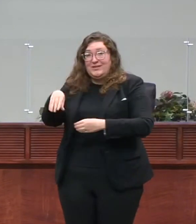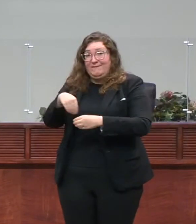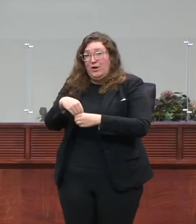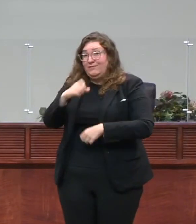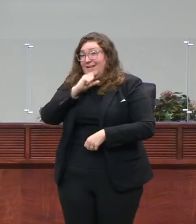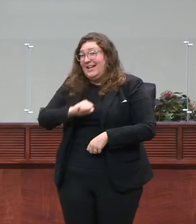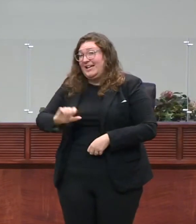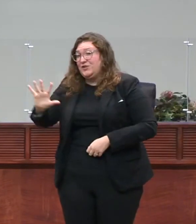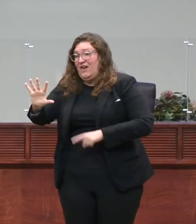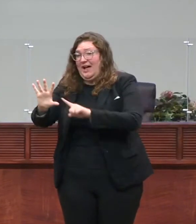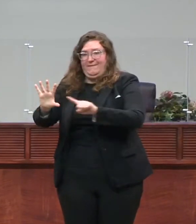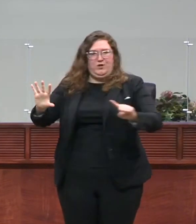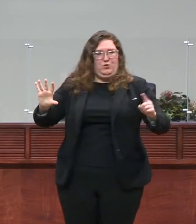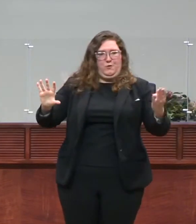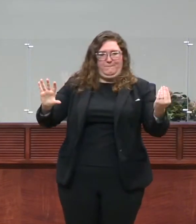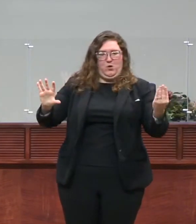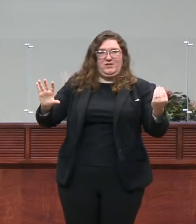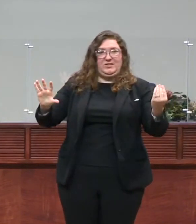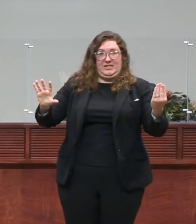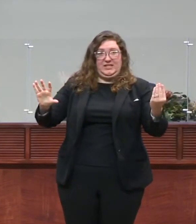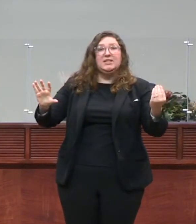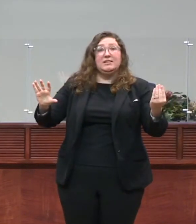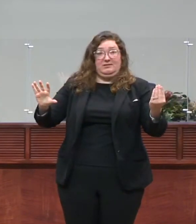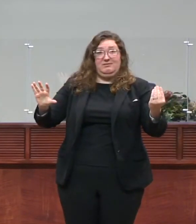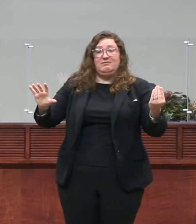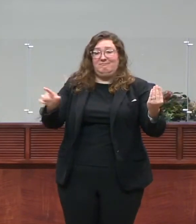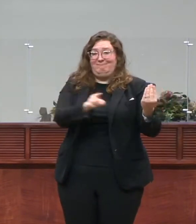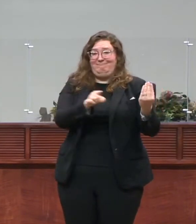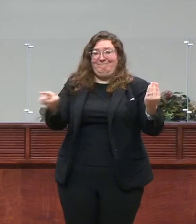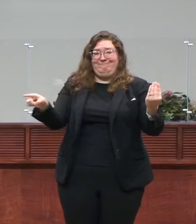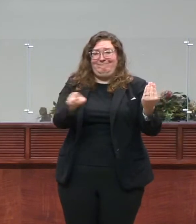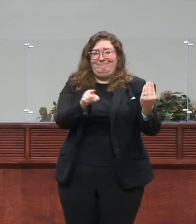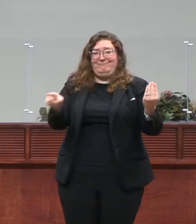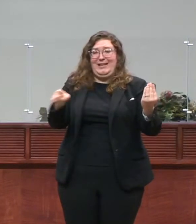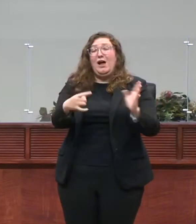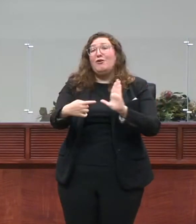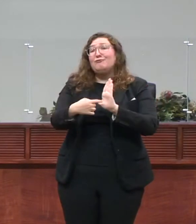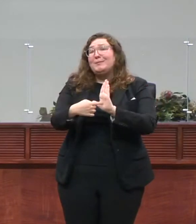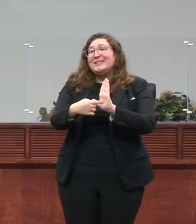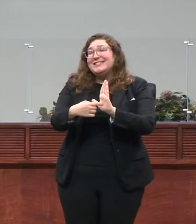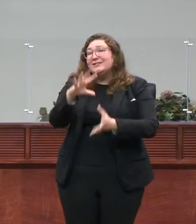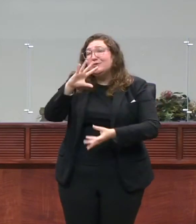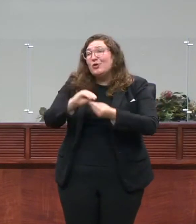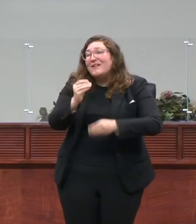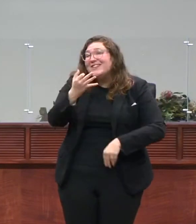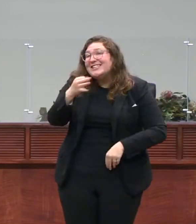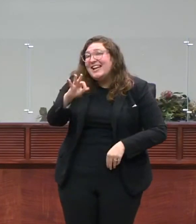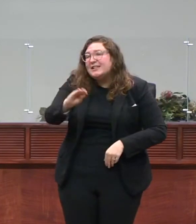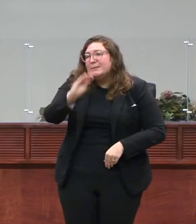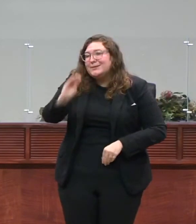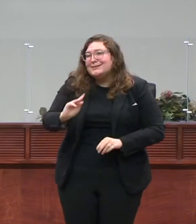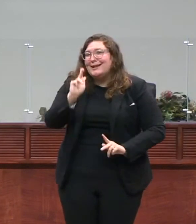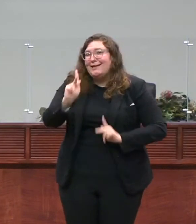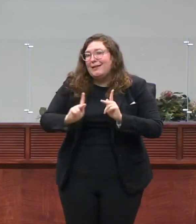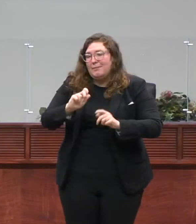14. 5 to 14 years old represent 19% of all cases, which is